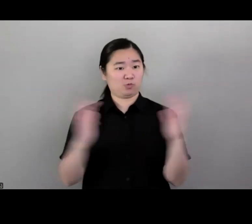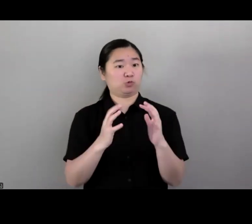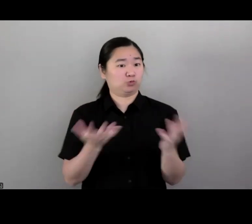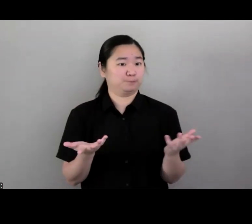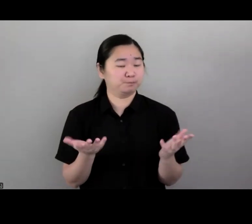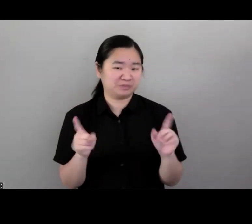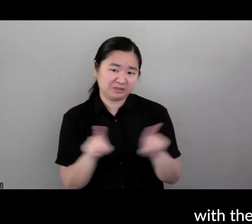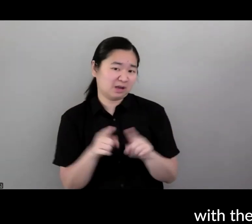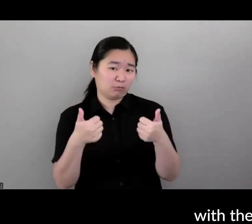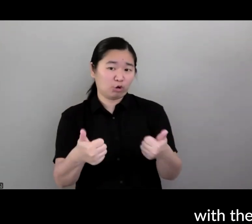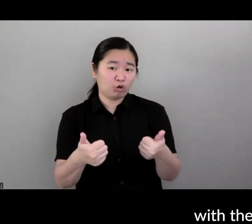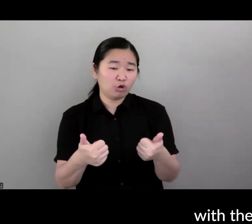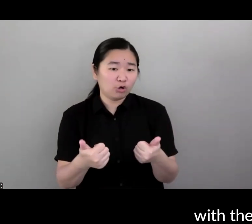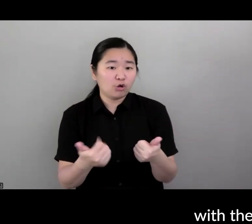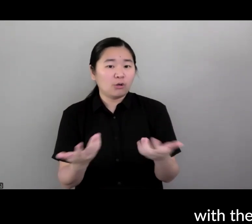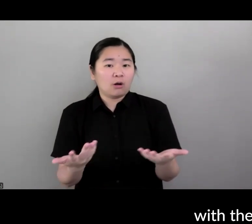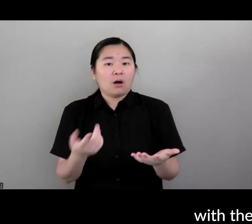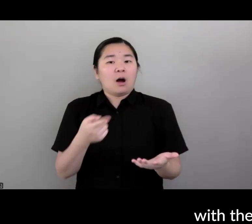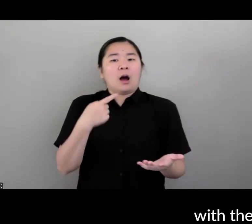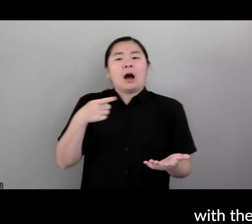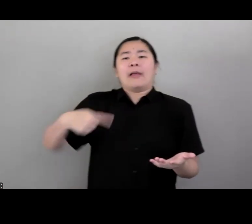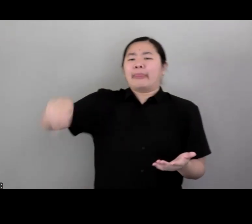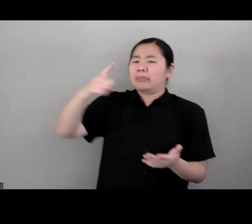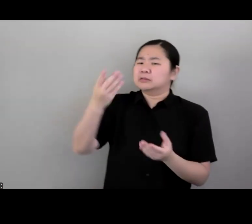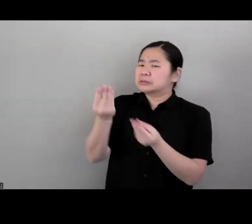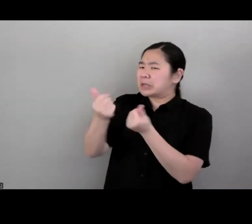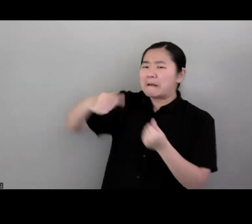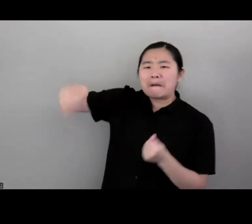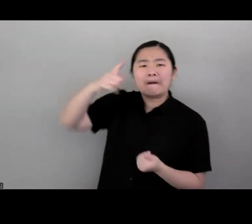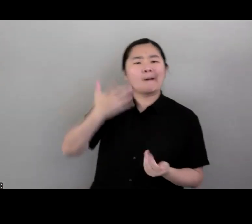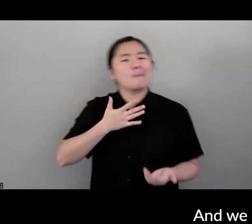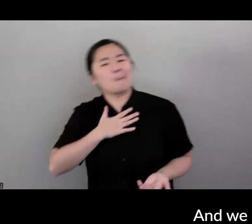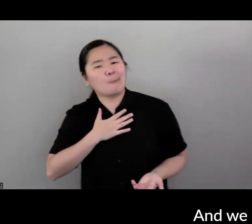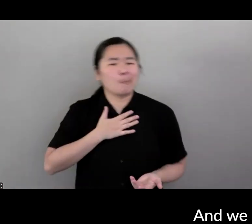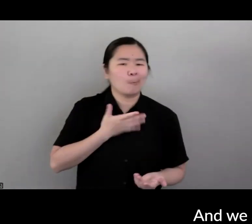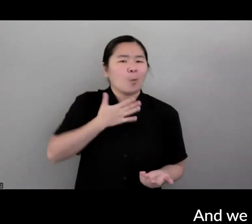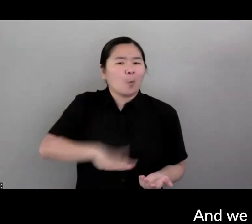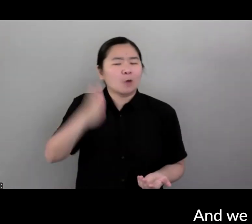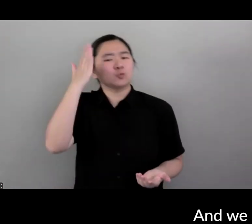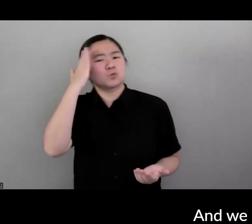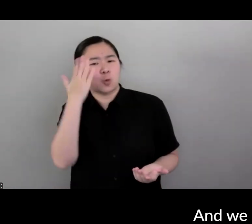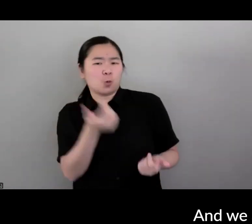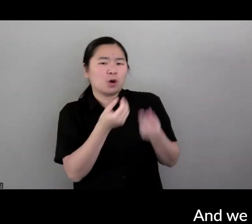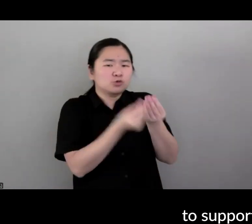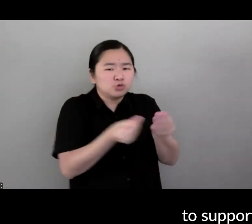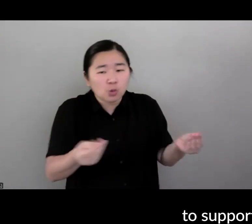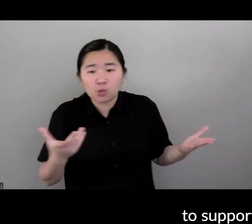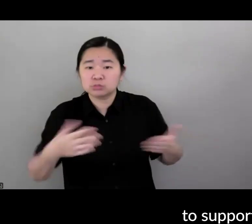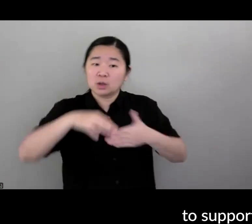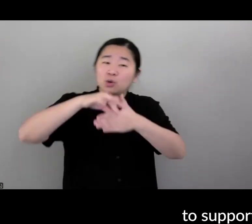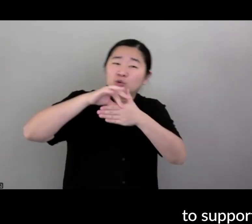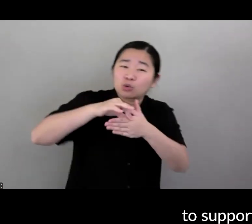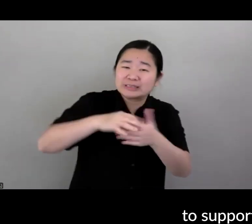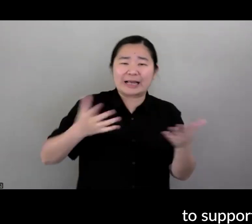are now moving forward with the remaining few months of the program and the help desk. And we're going to do our best as the help desk to support